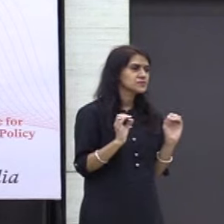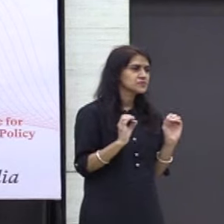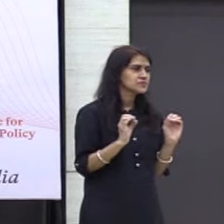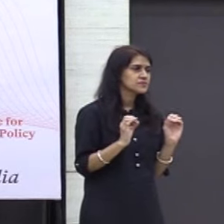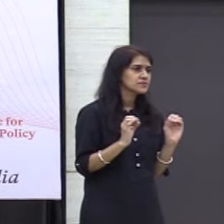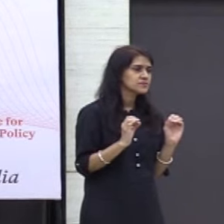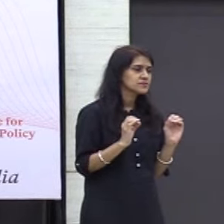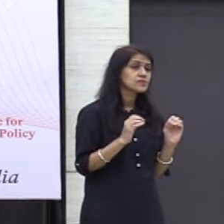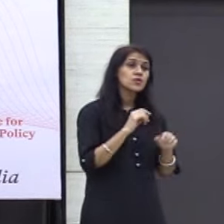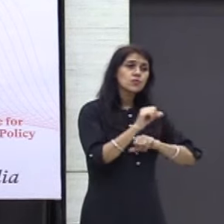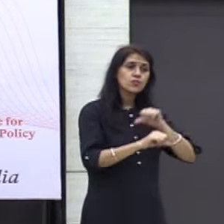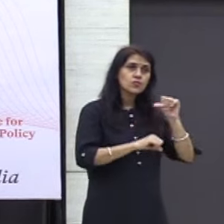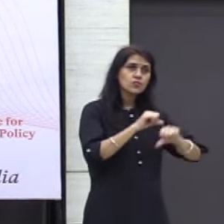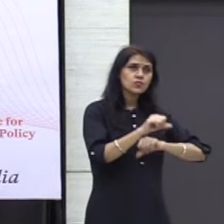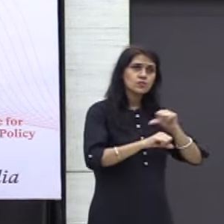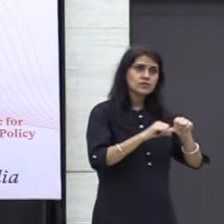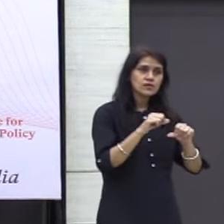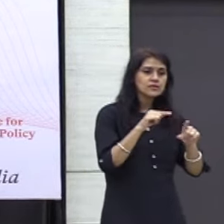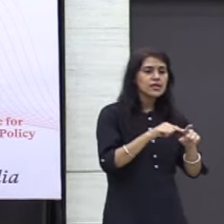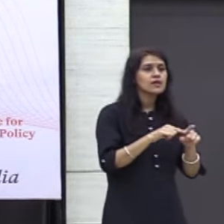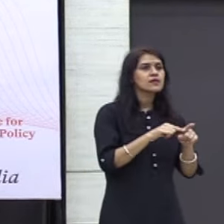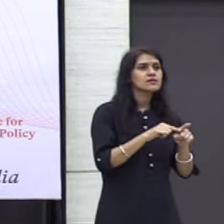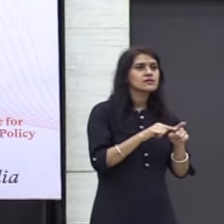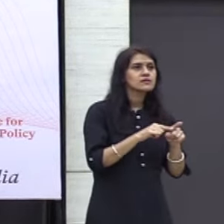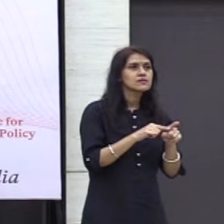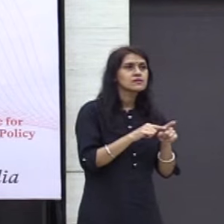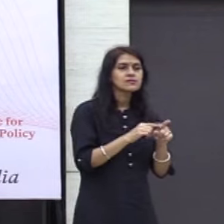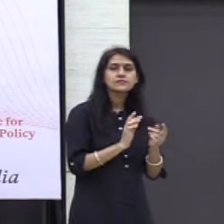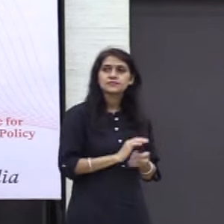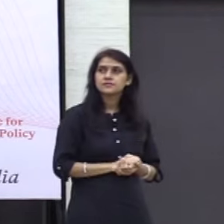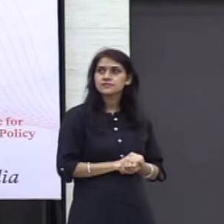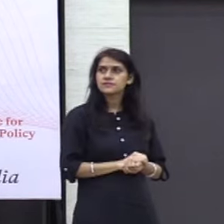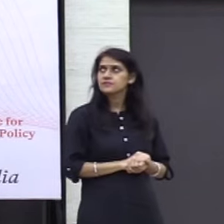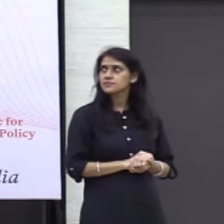and procedurally, they are unreasonable.